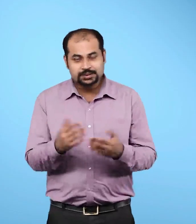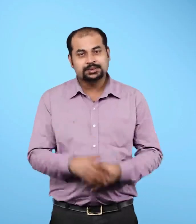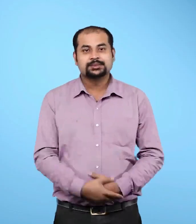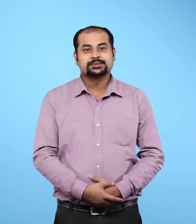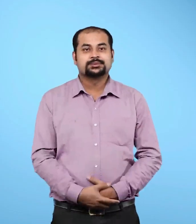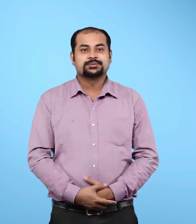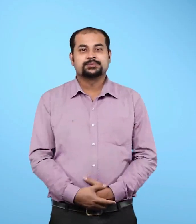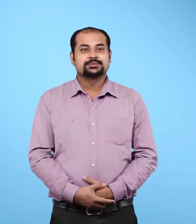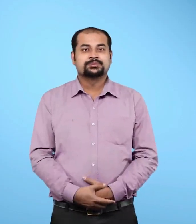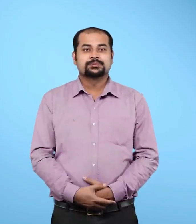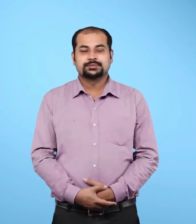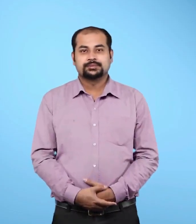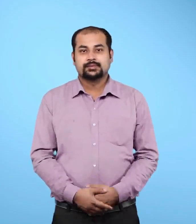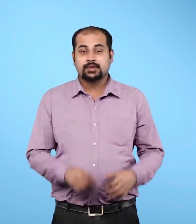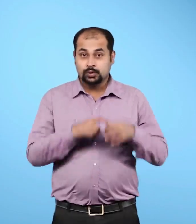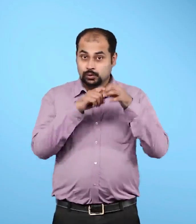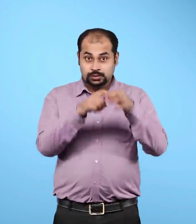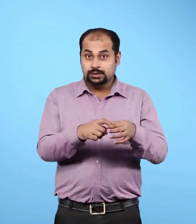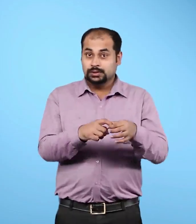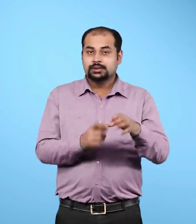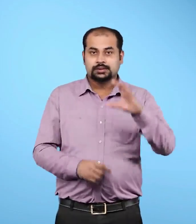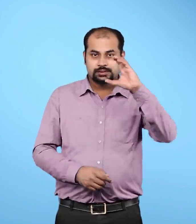this page. Question C.